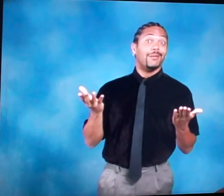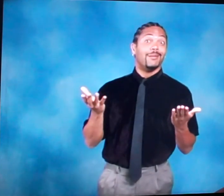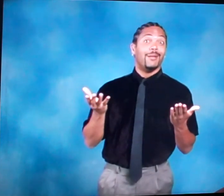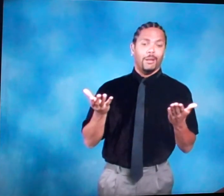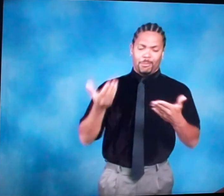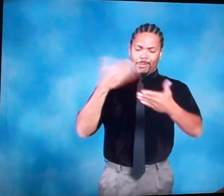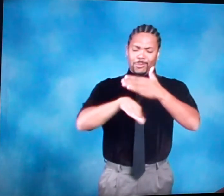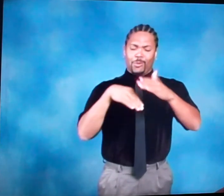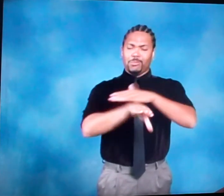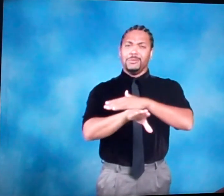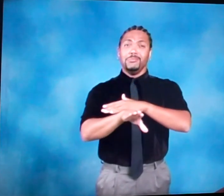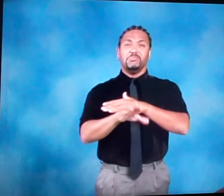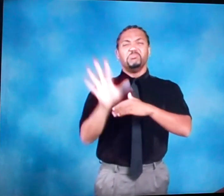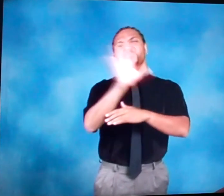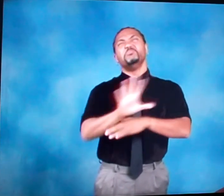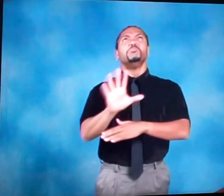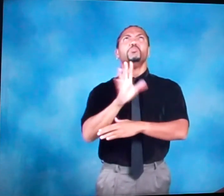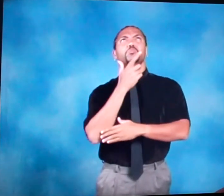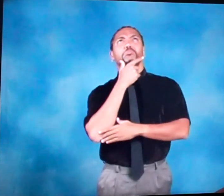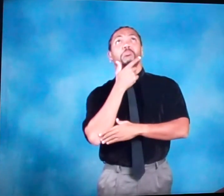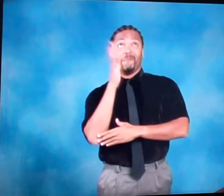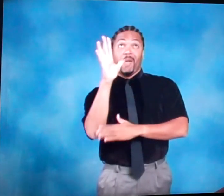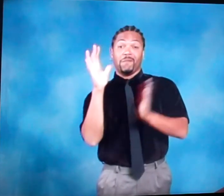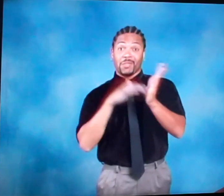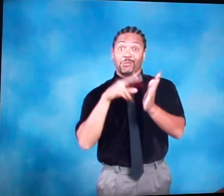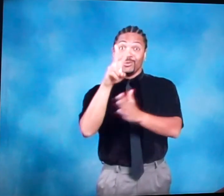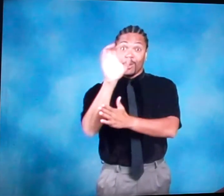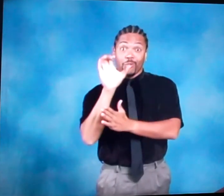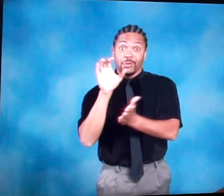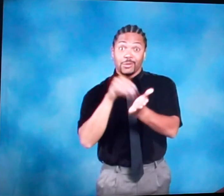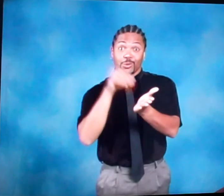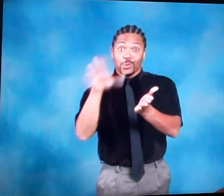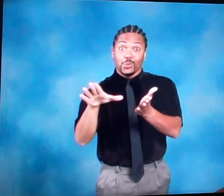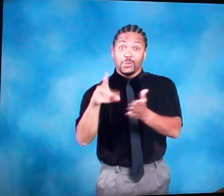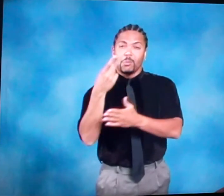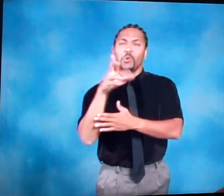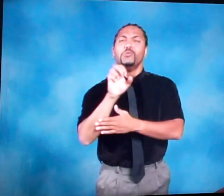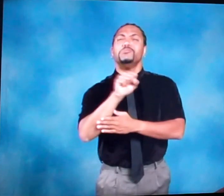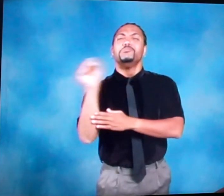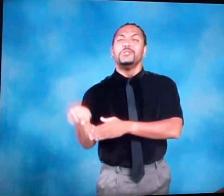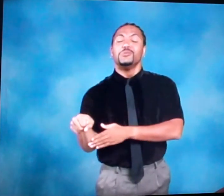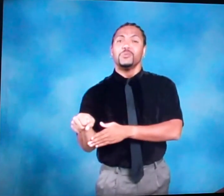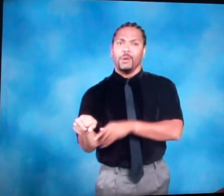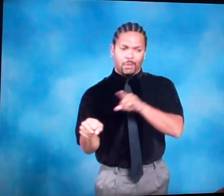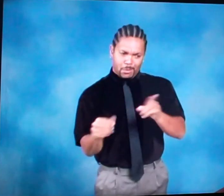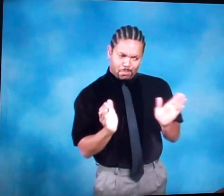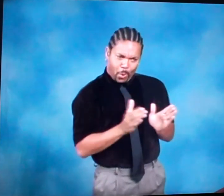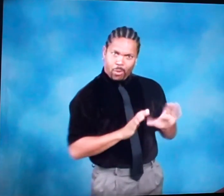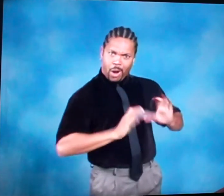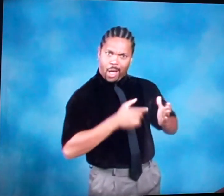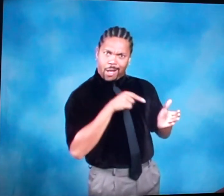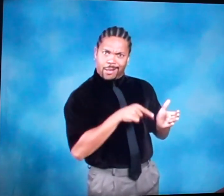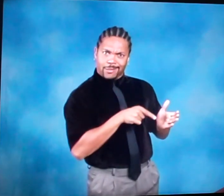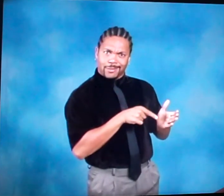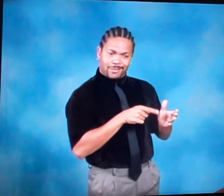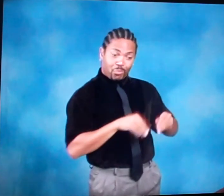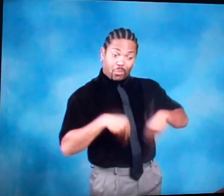And Green Hill is an amazing college. We've got about 5,200 students every semester,